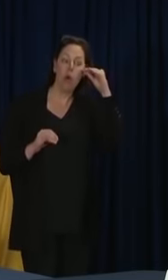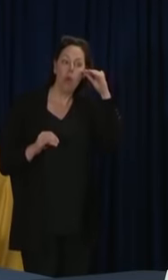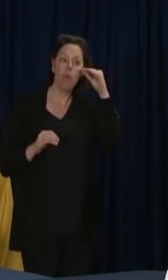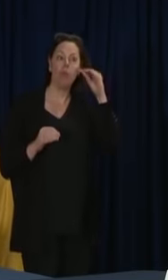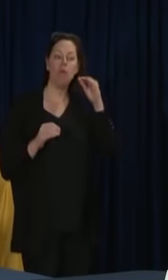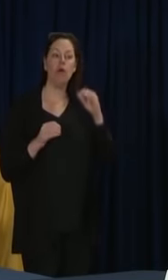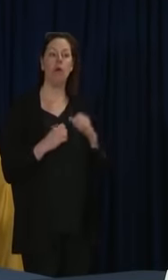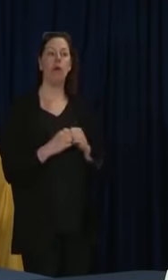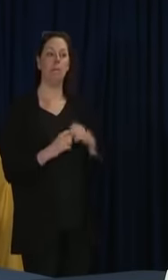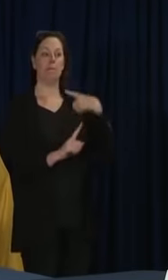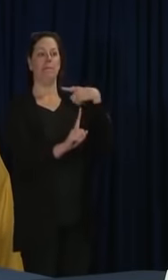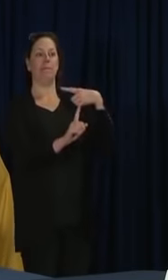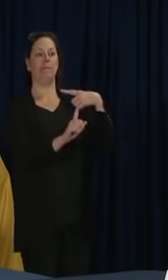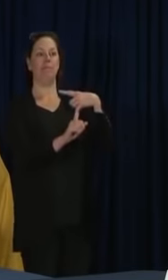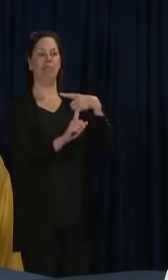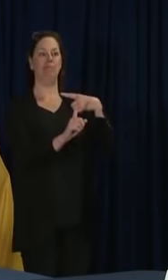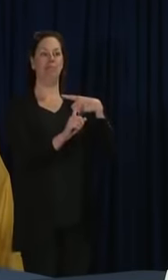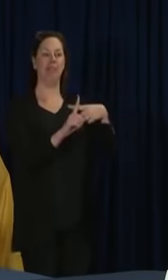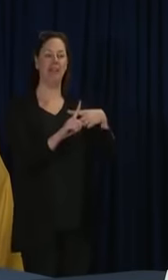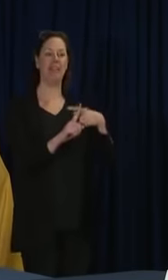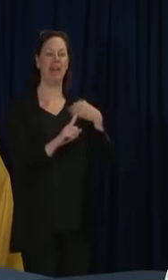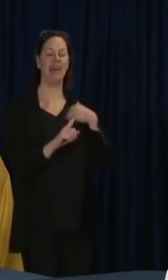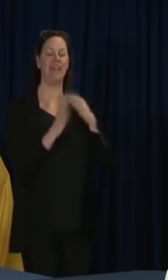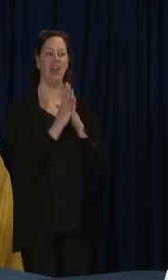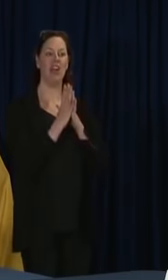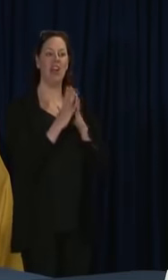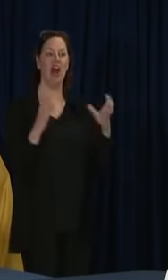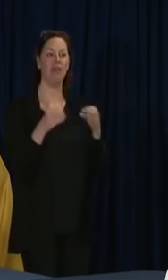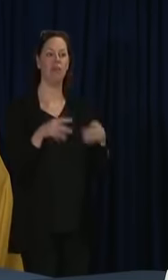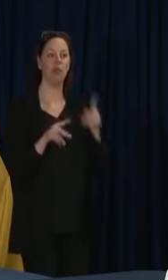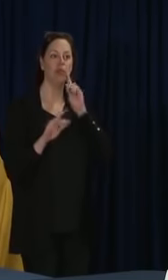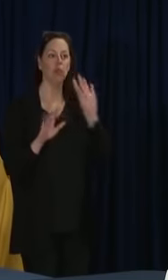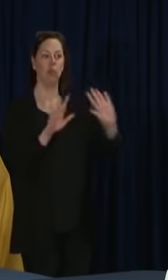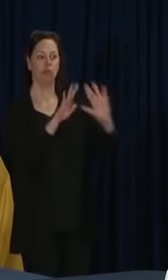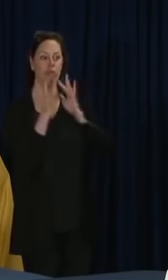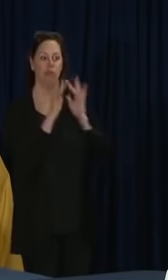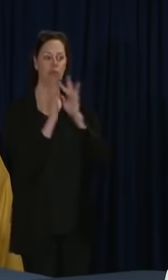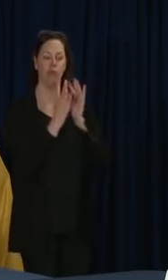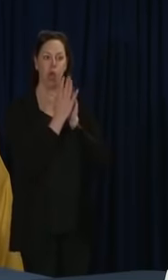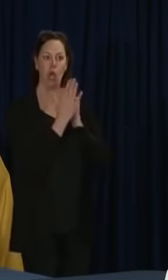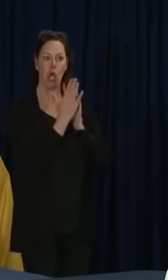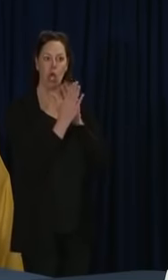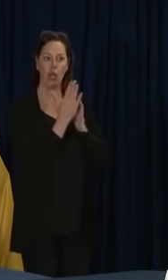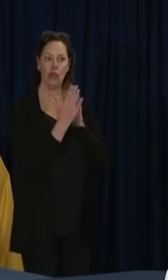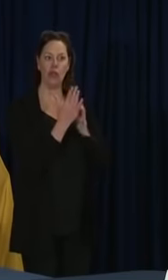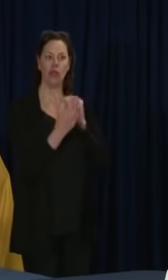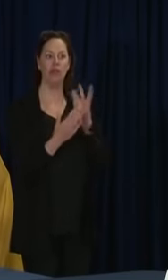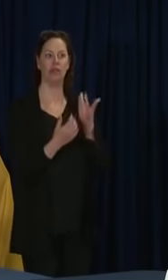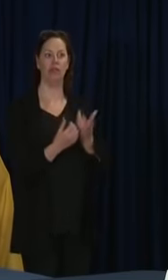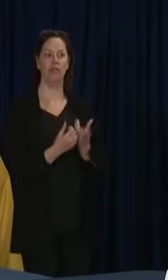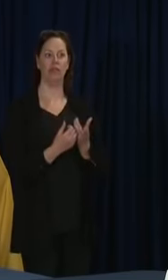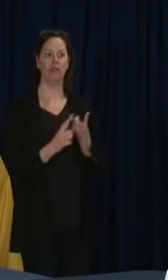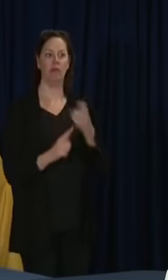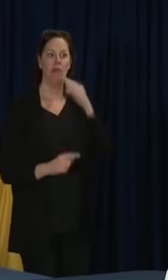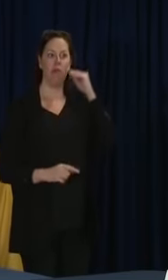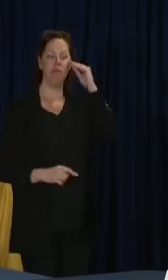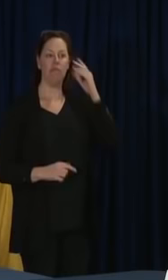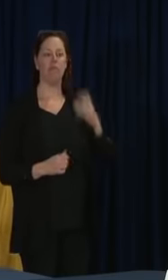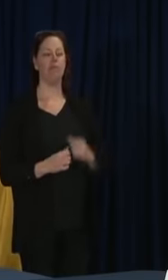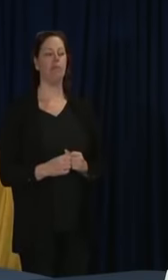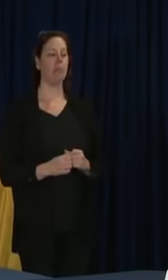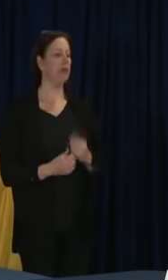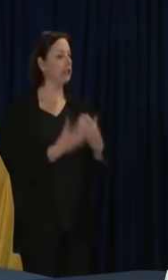crowds, but there's a big dose of remote learning that we expect our students, whether they be